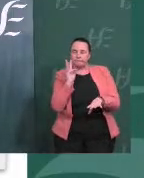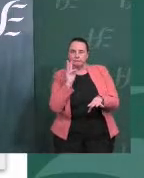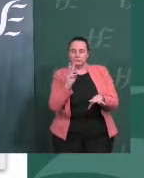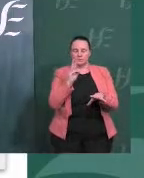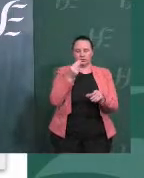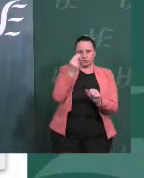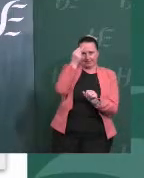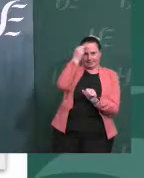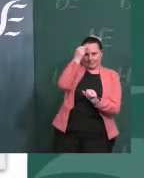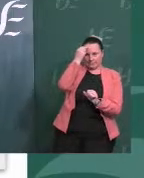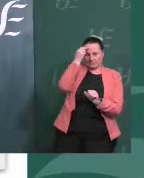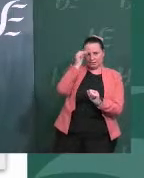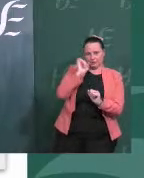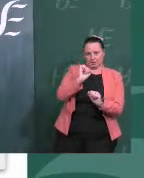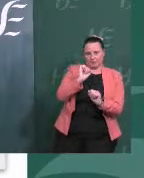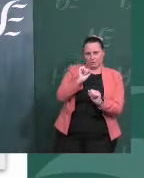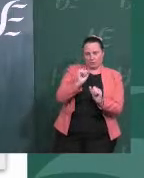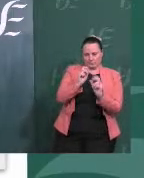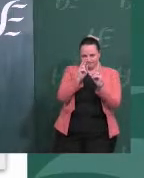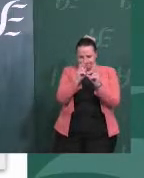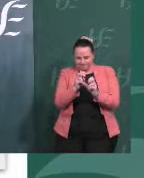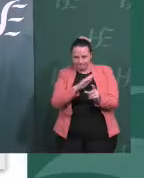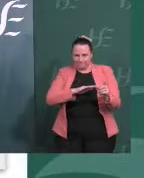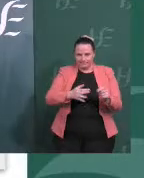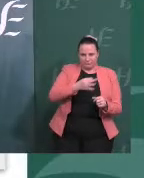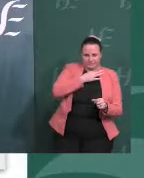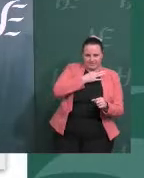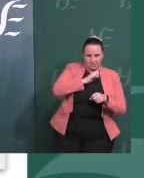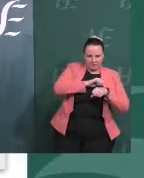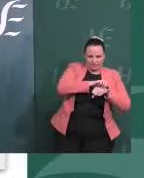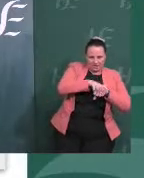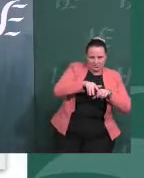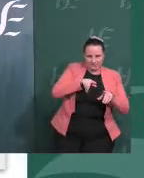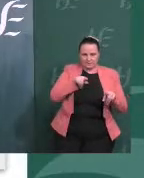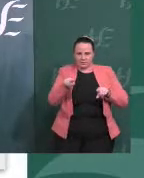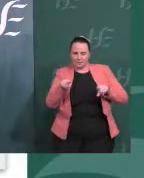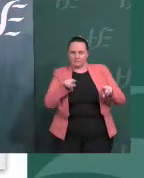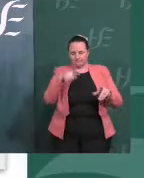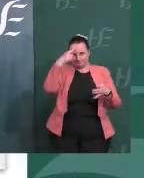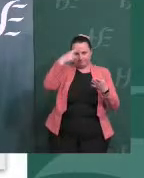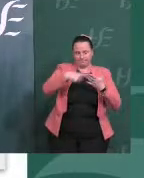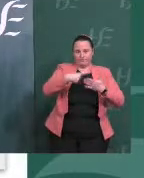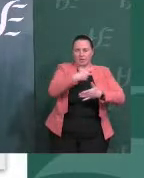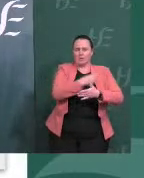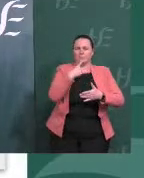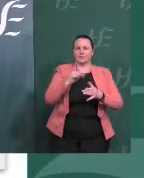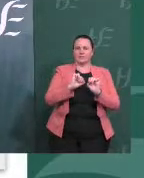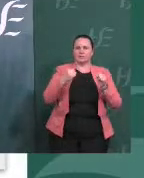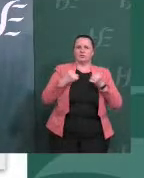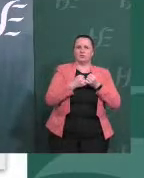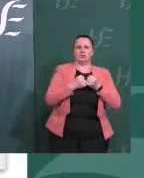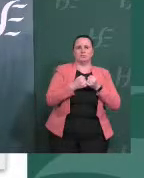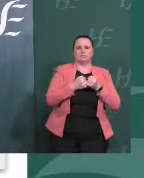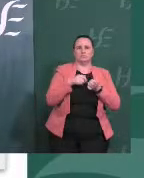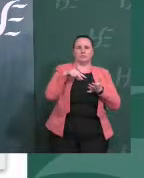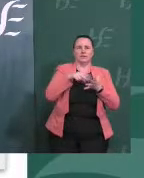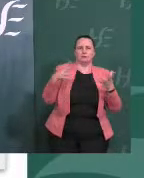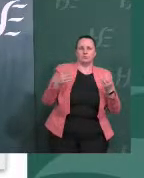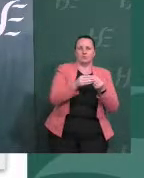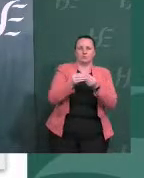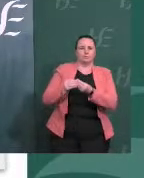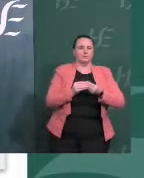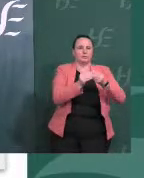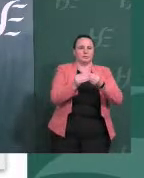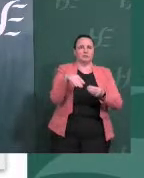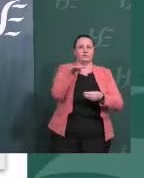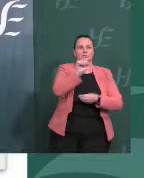own analysis of the risk of the virus, but that sense of social solidarity that has been served us